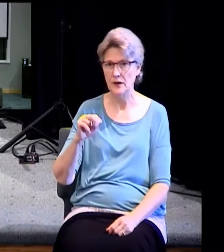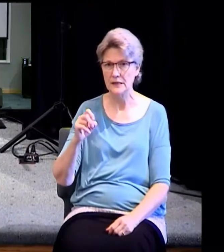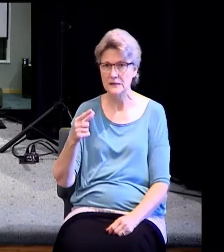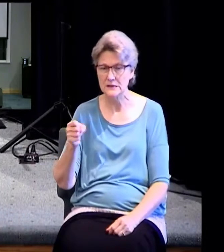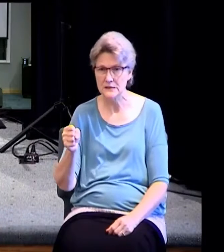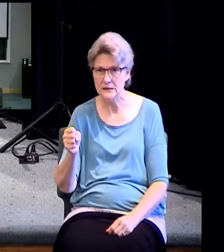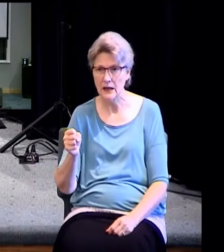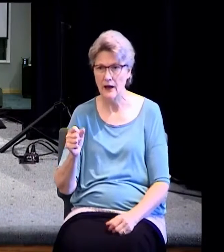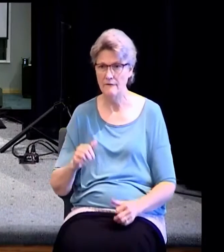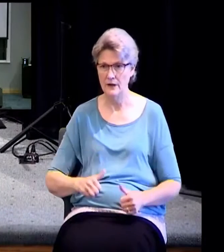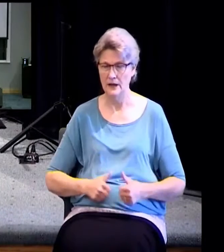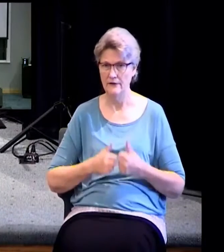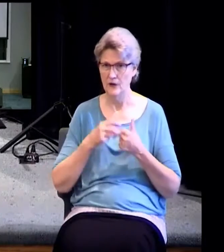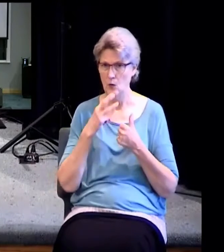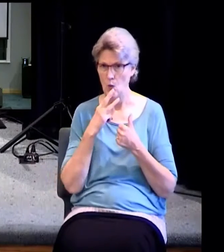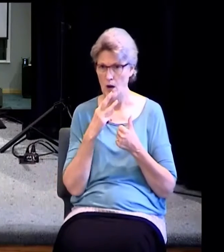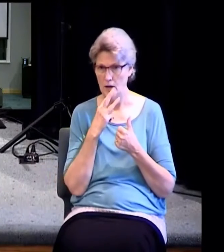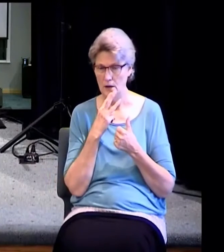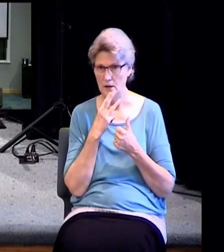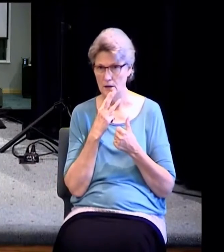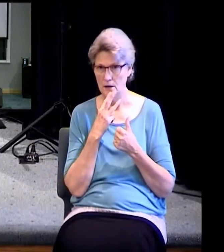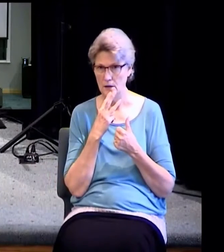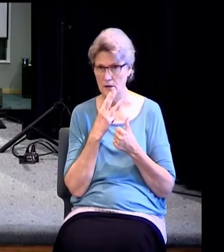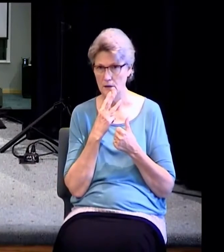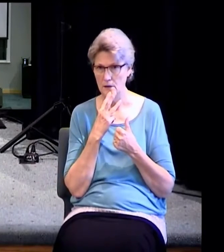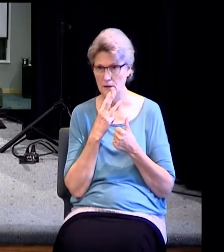From under the throne, as discussed in Ezekiel,